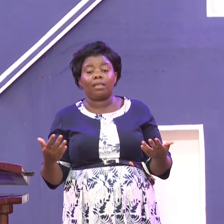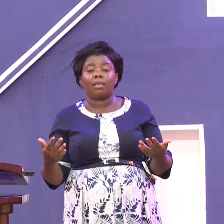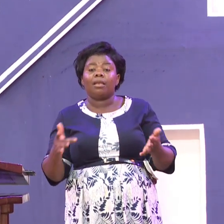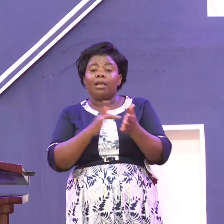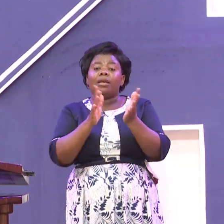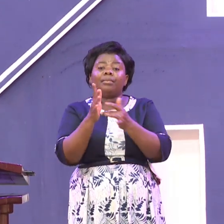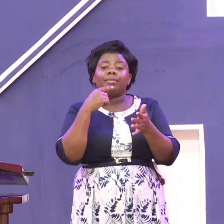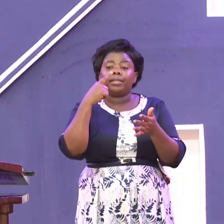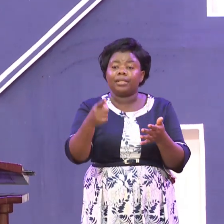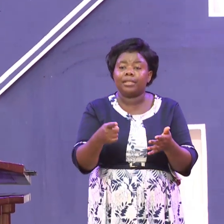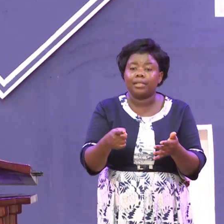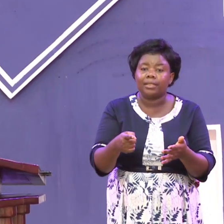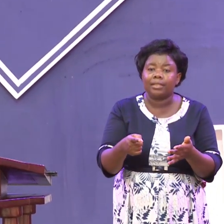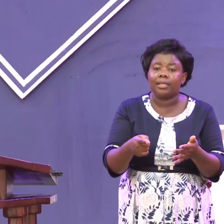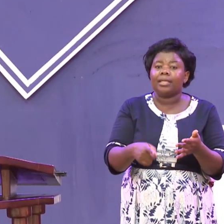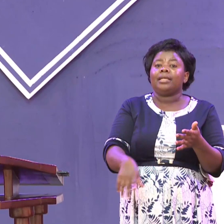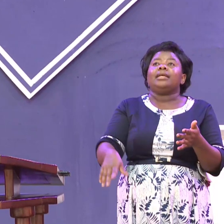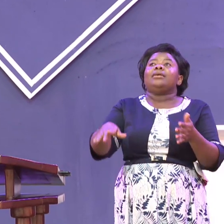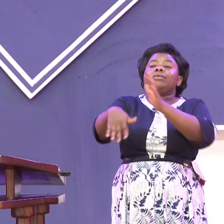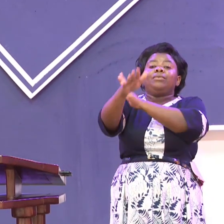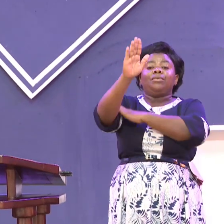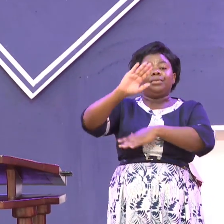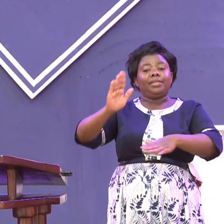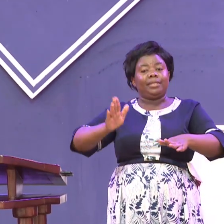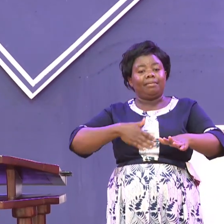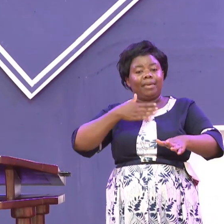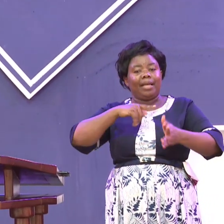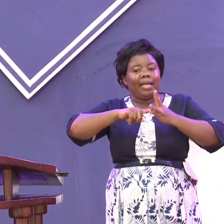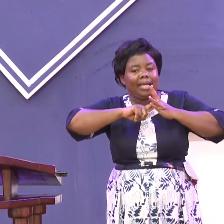Bible chevude gamba chidukiro kyange. That is